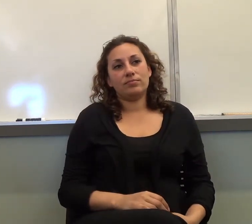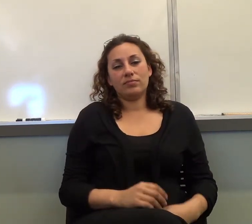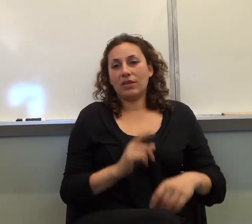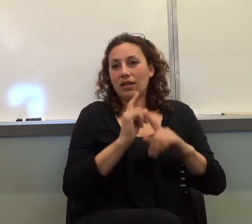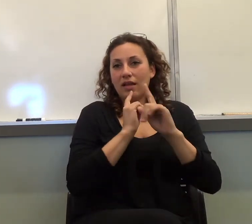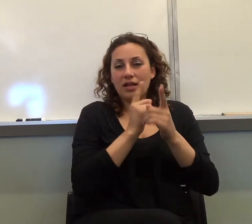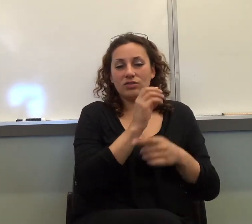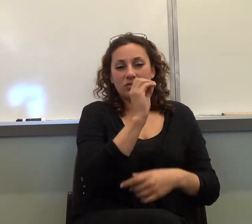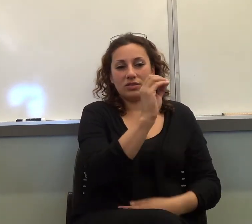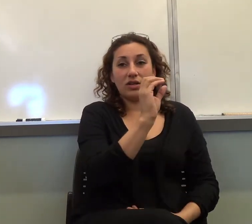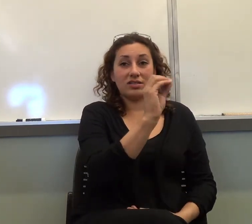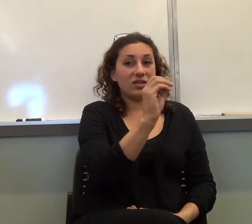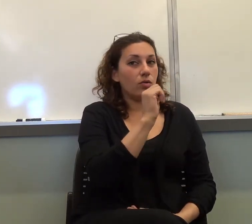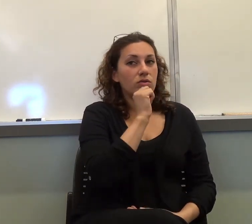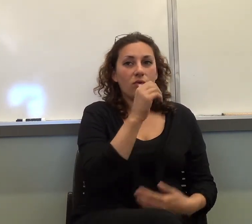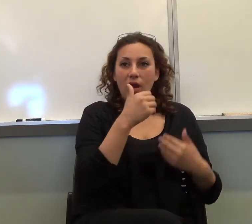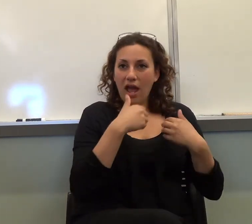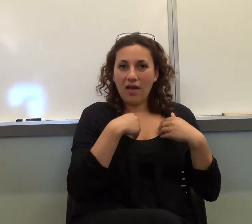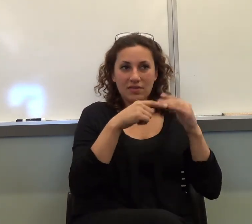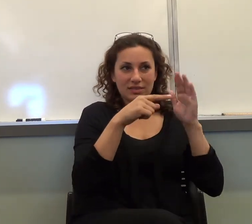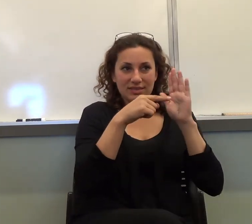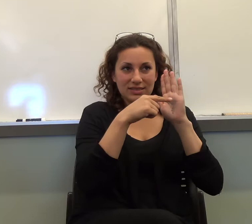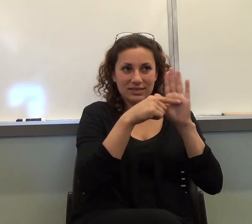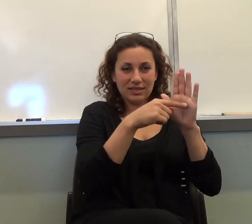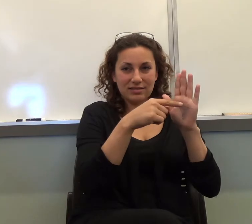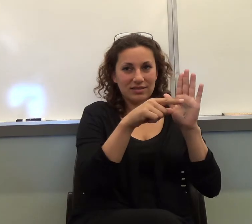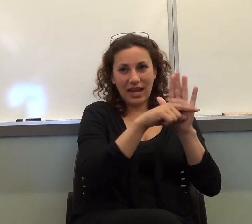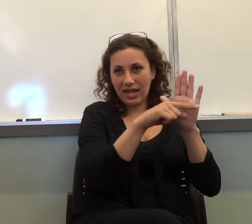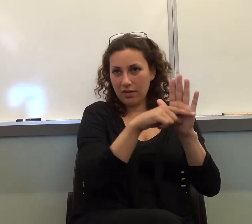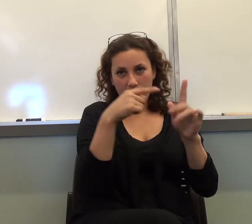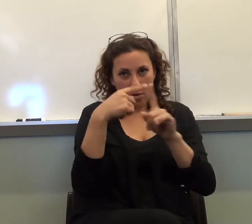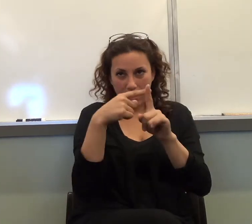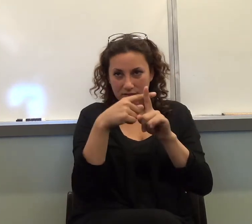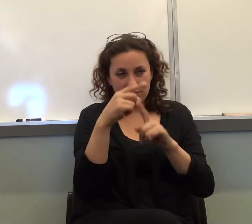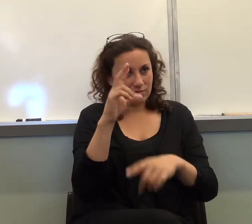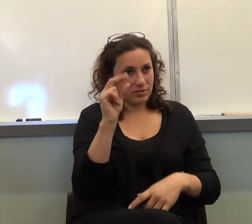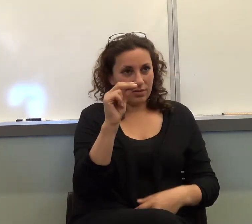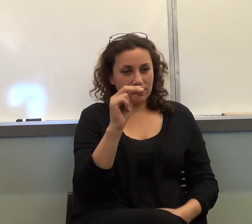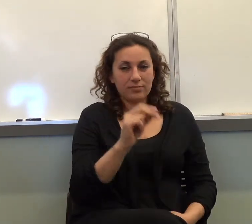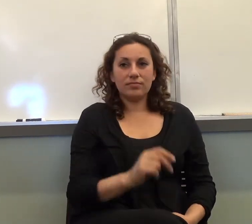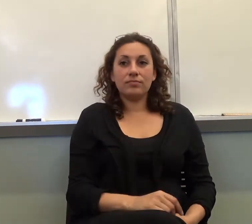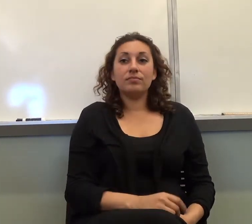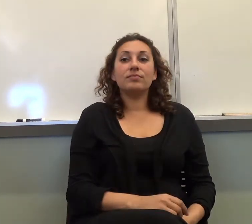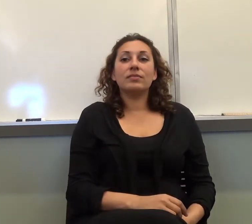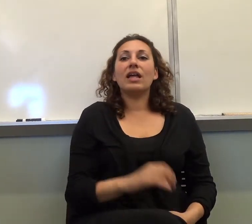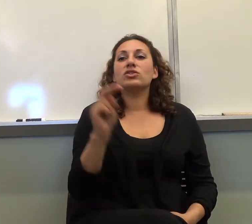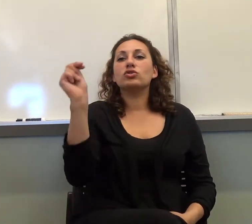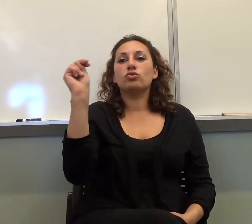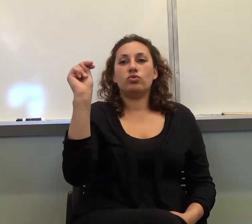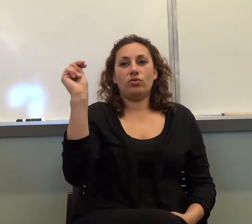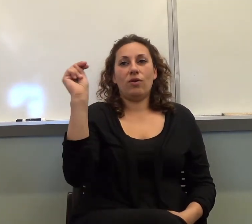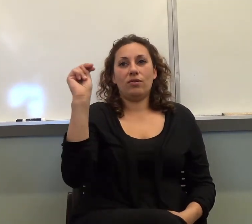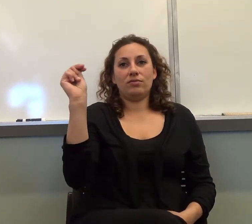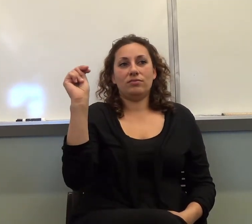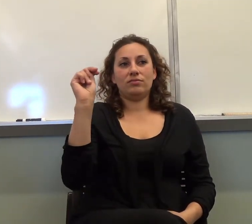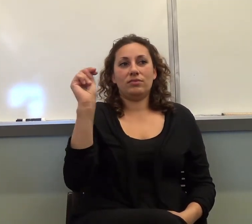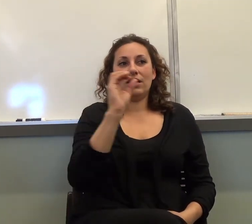doesn't actually have a sign connected with it. So it's a different case. The one that you have to watch out for is this.